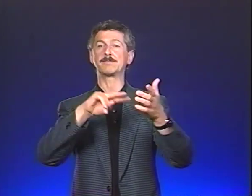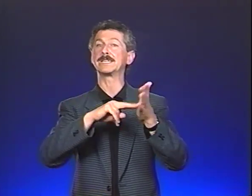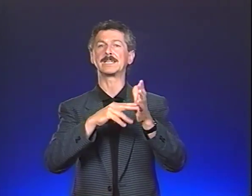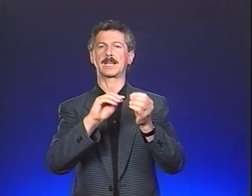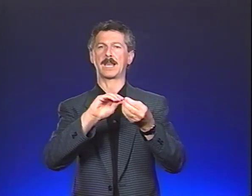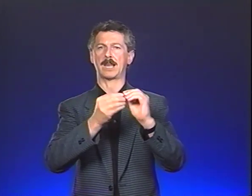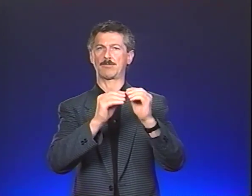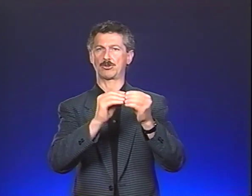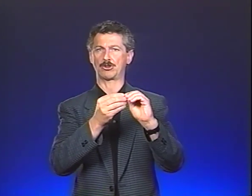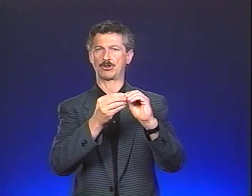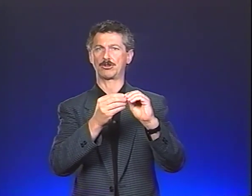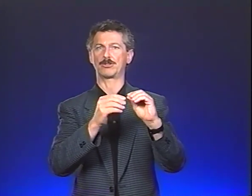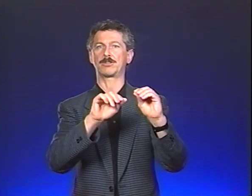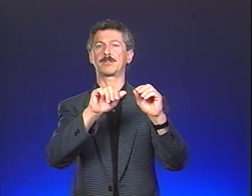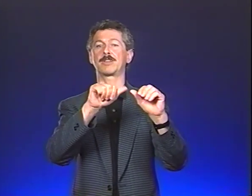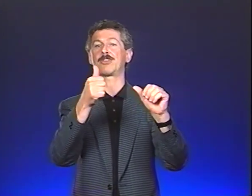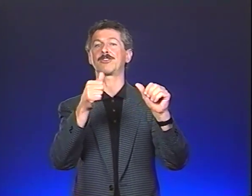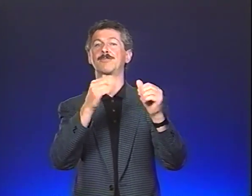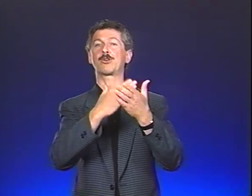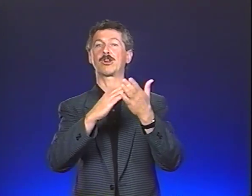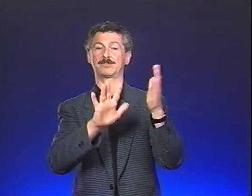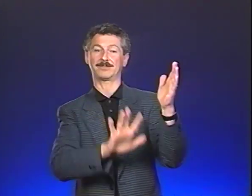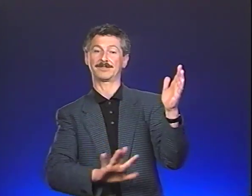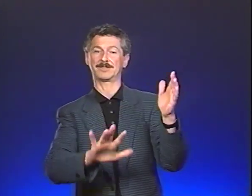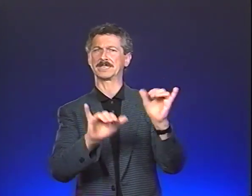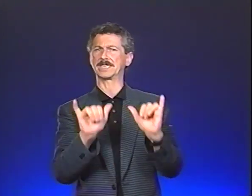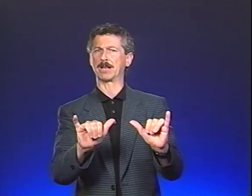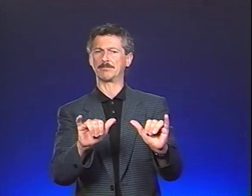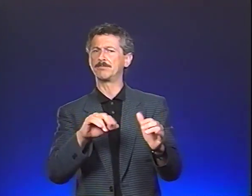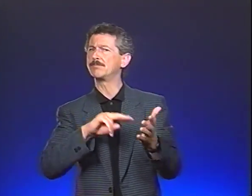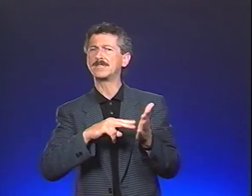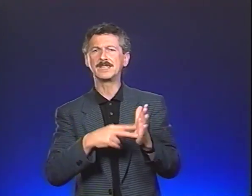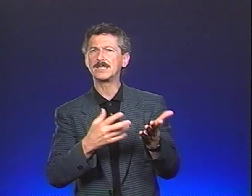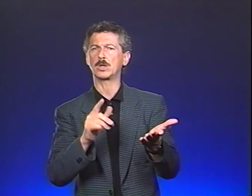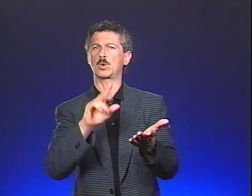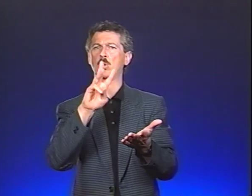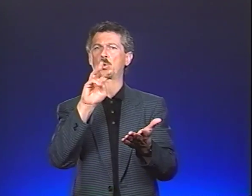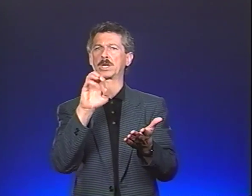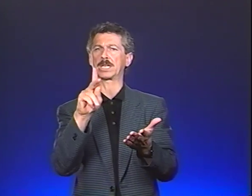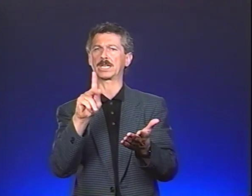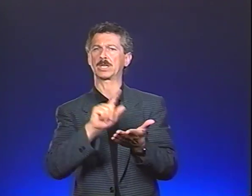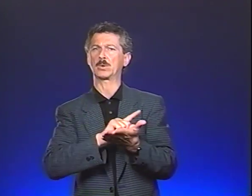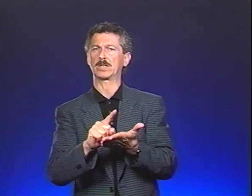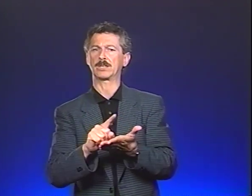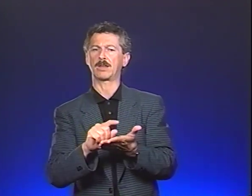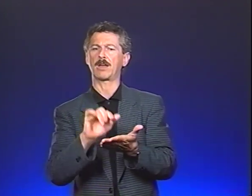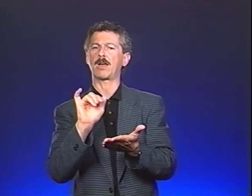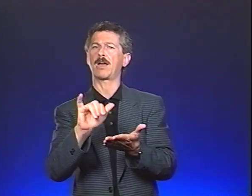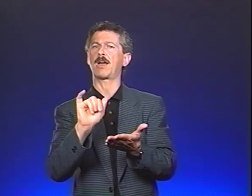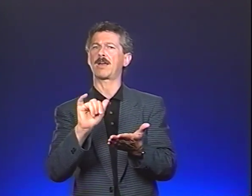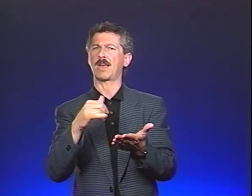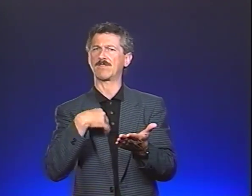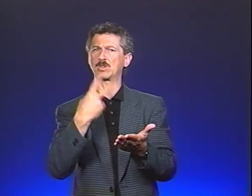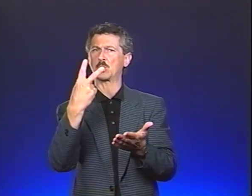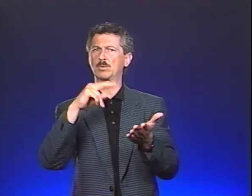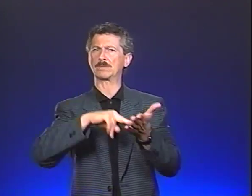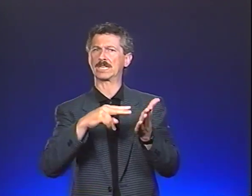We see that this change in hand shape results in a change in meaning. The base sign week remains the same, but the number of weeks